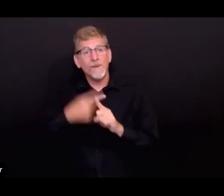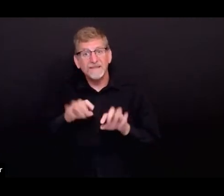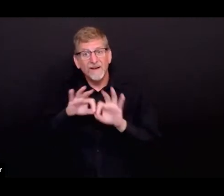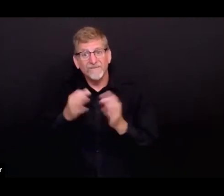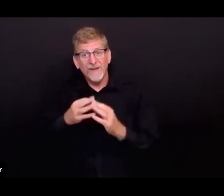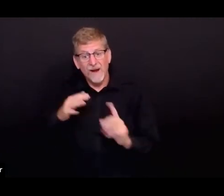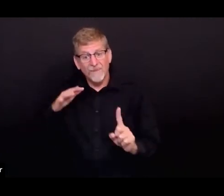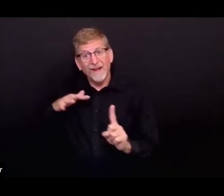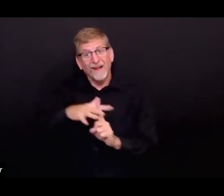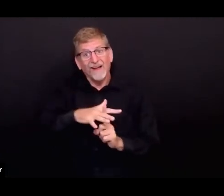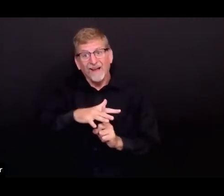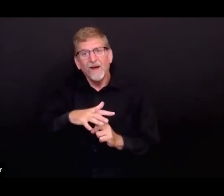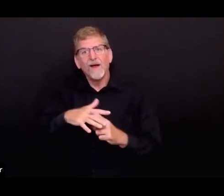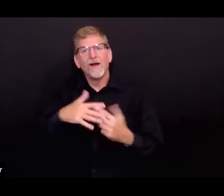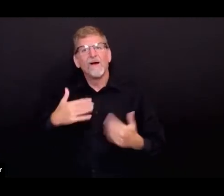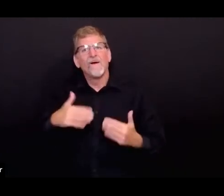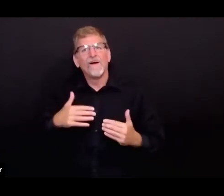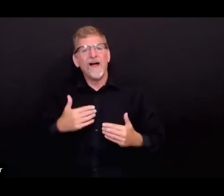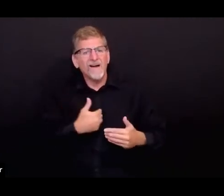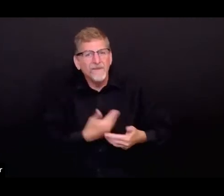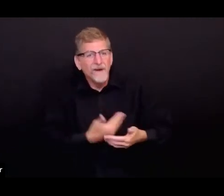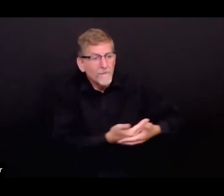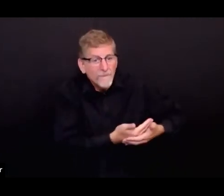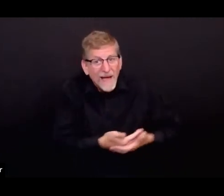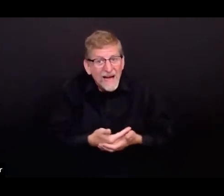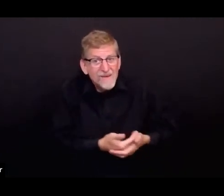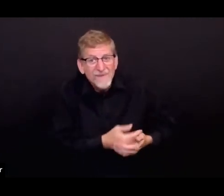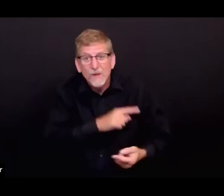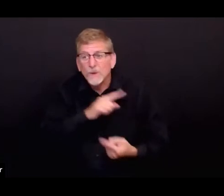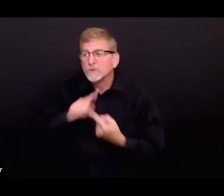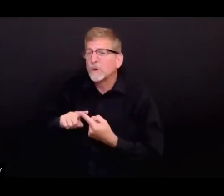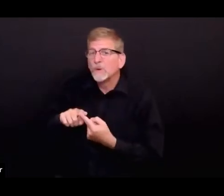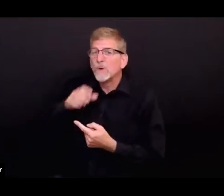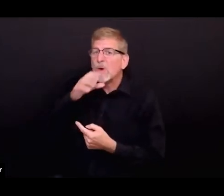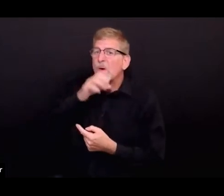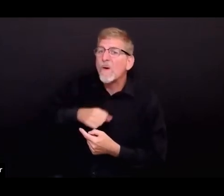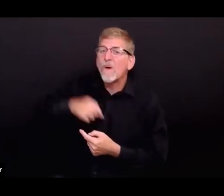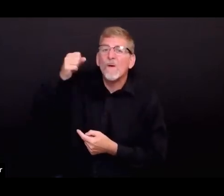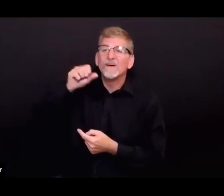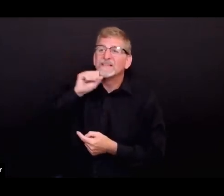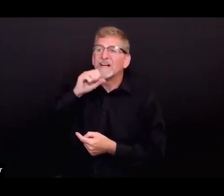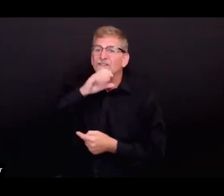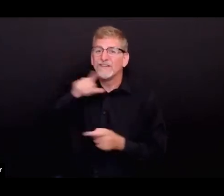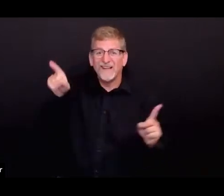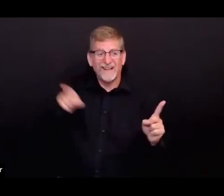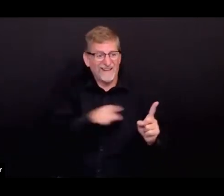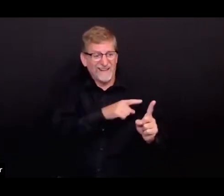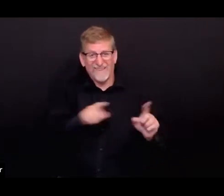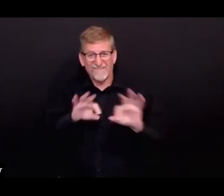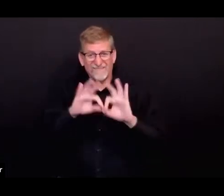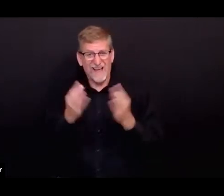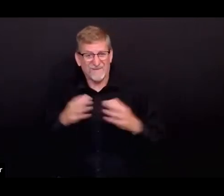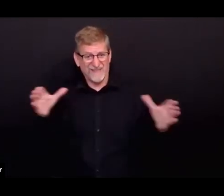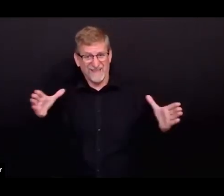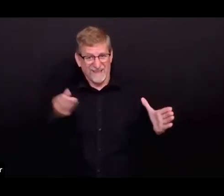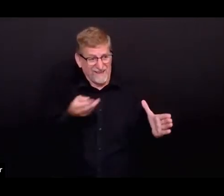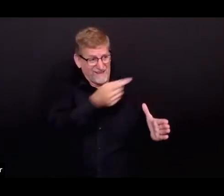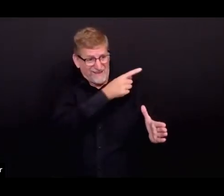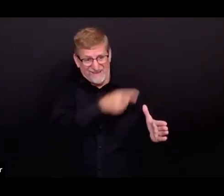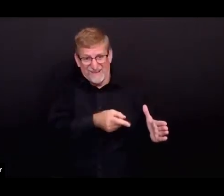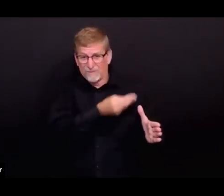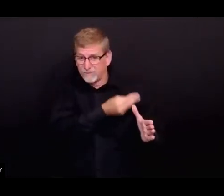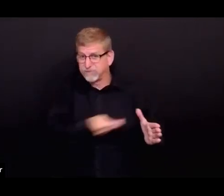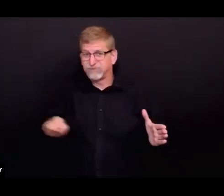more eager than usual this year to gather with families. But one thing we'd say is